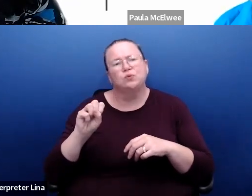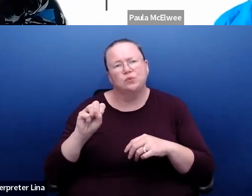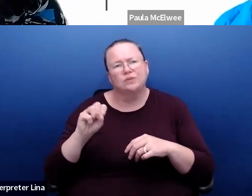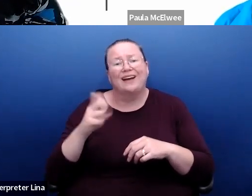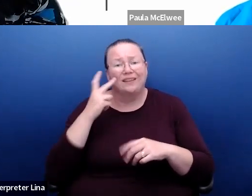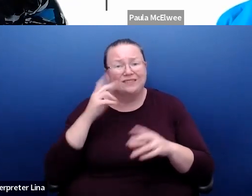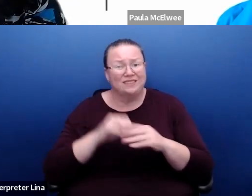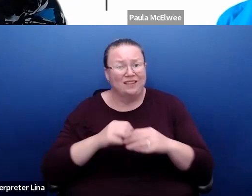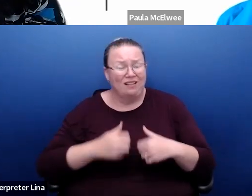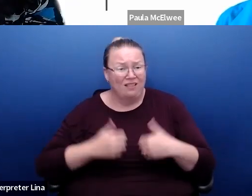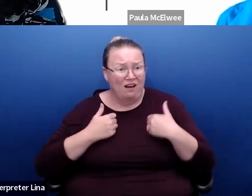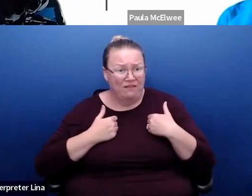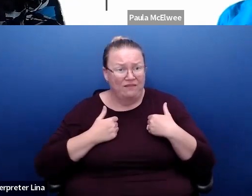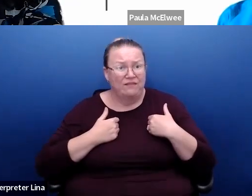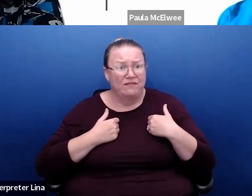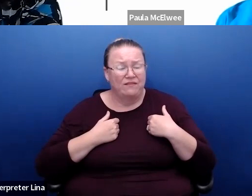life,